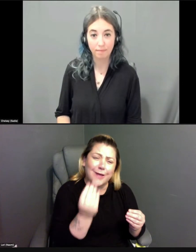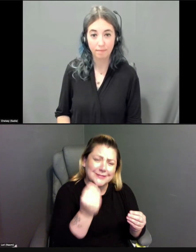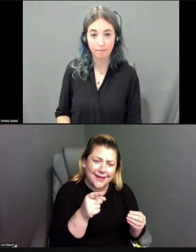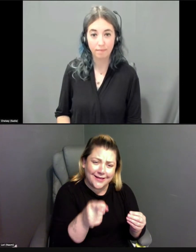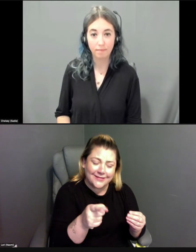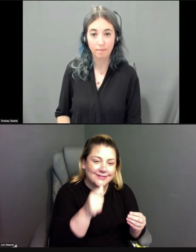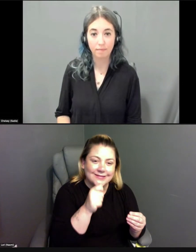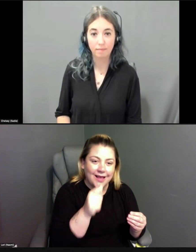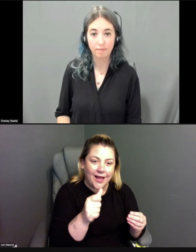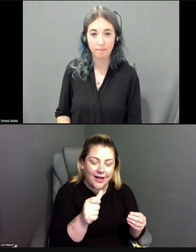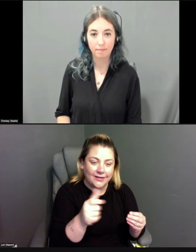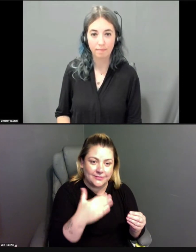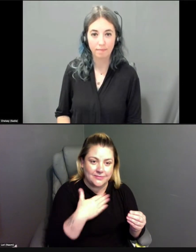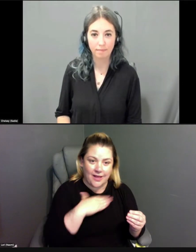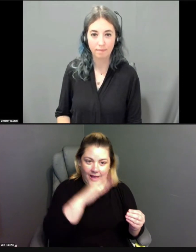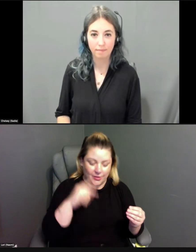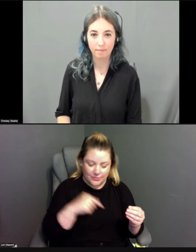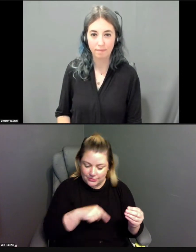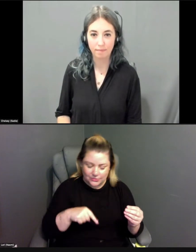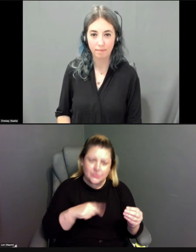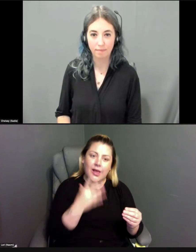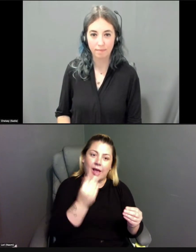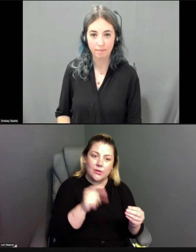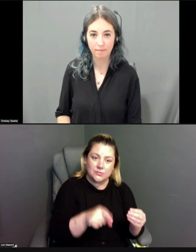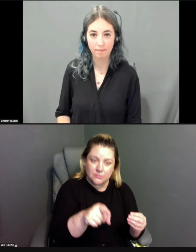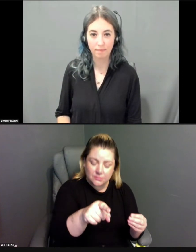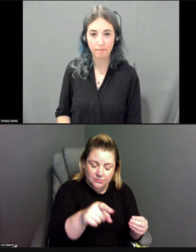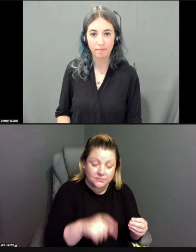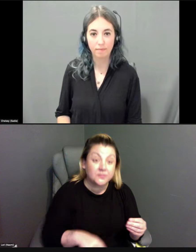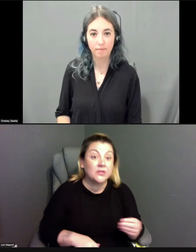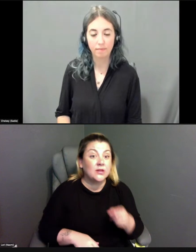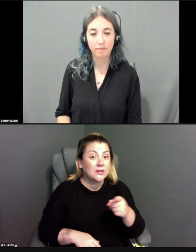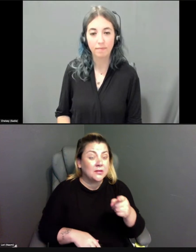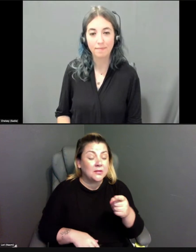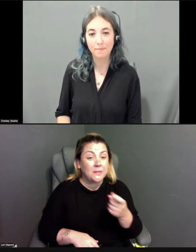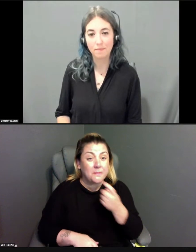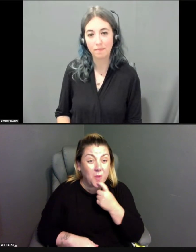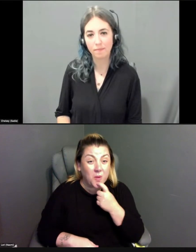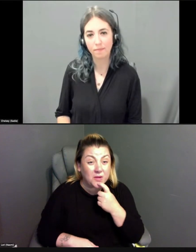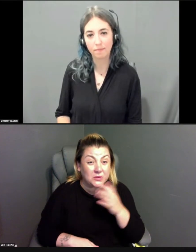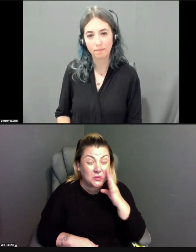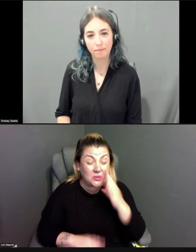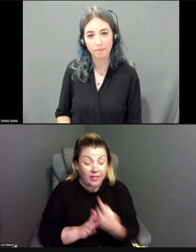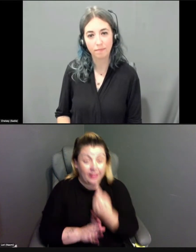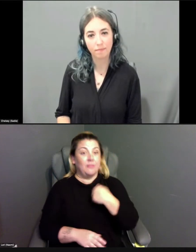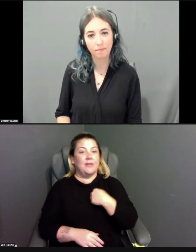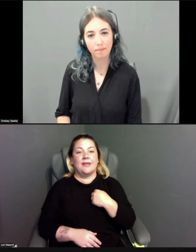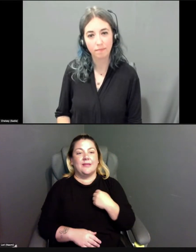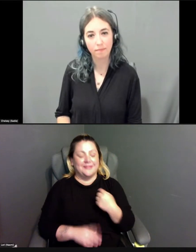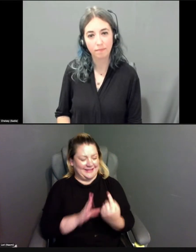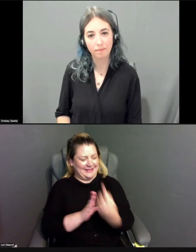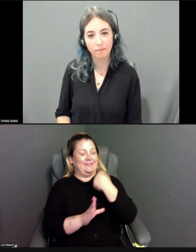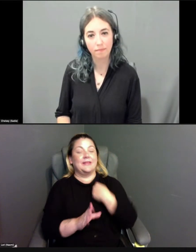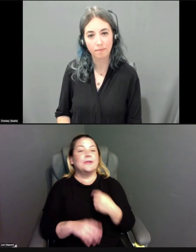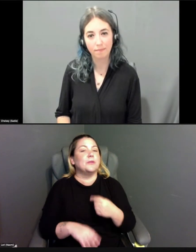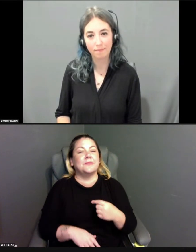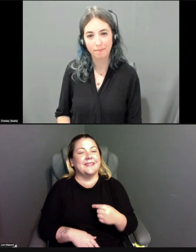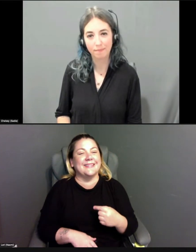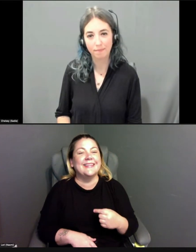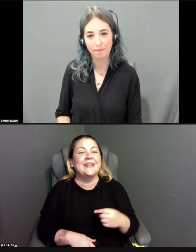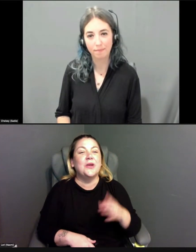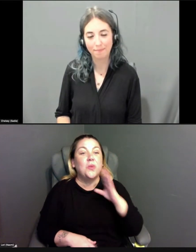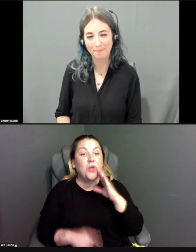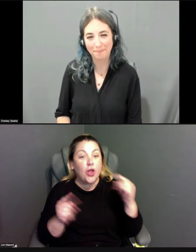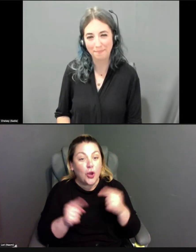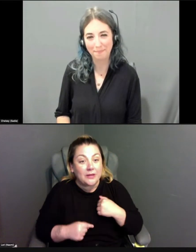the inside. This spider is harmless. This is not a poisonous spider. This is not a spider who's going to like aggressively attack me